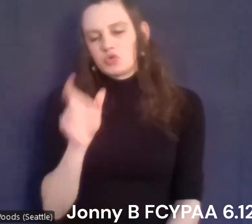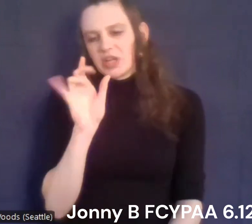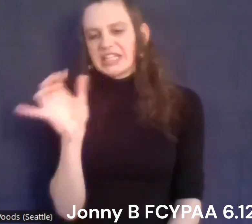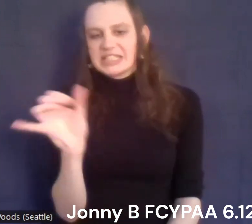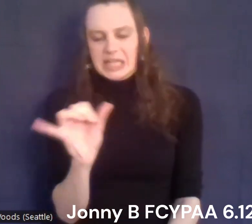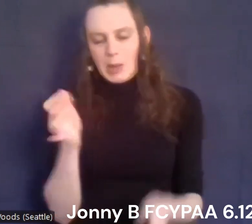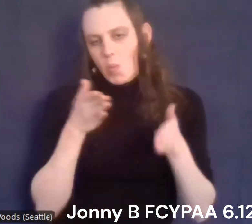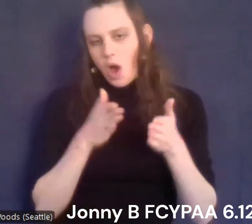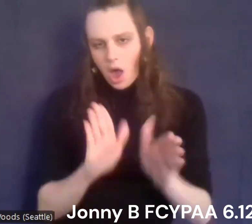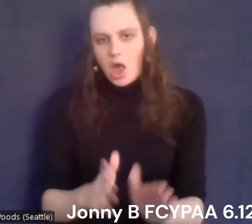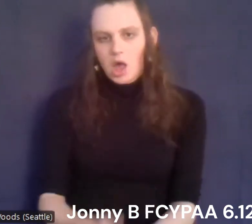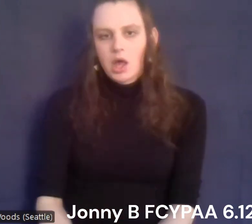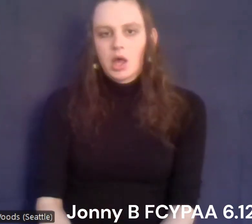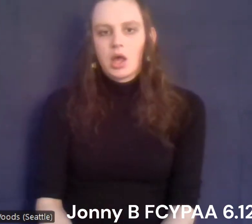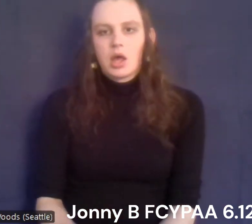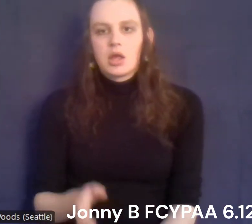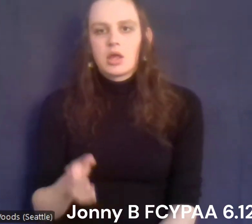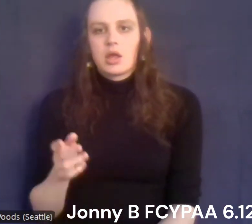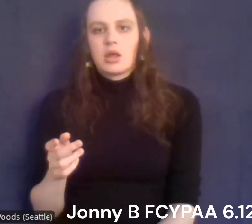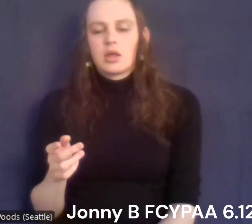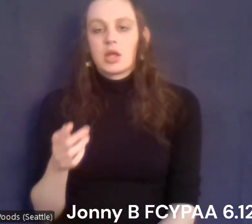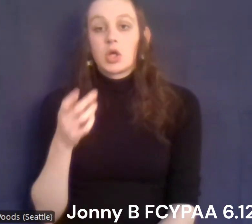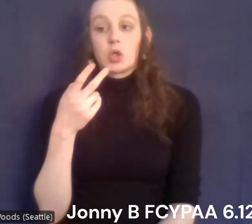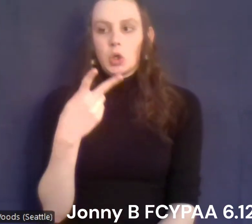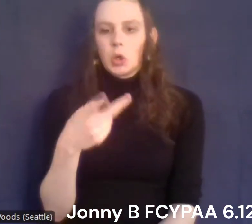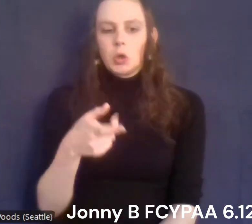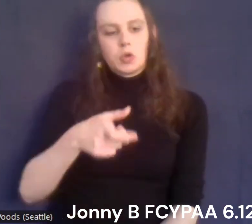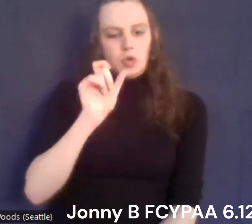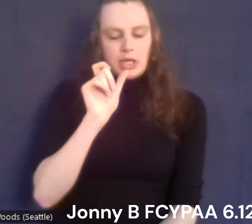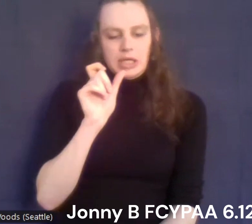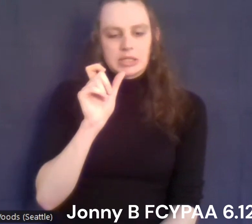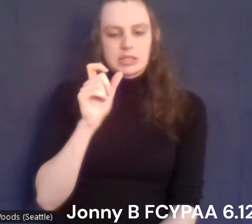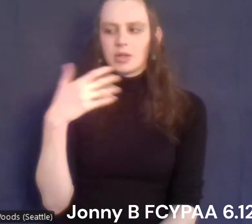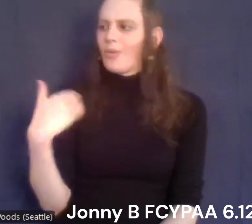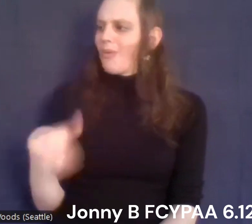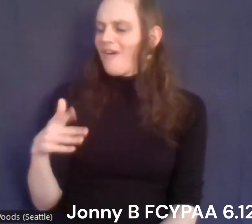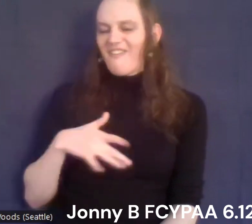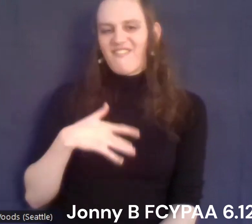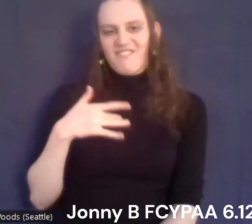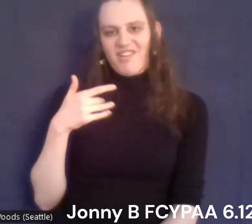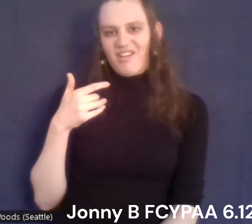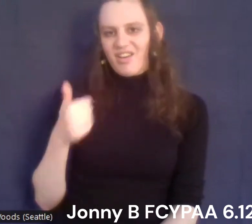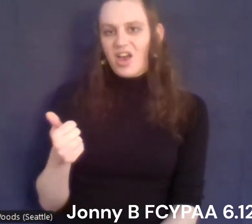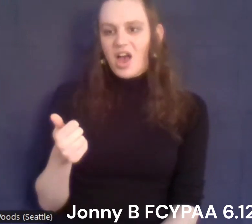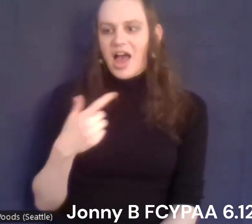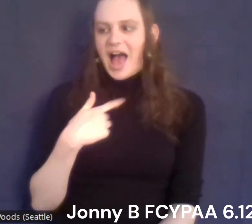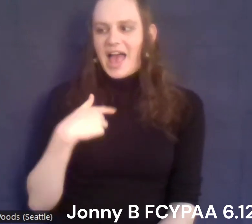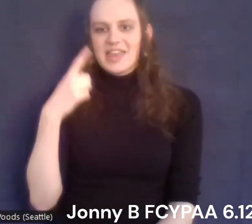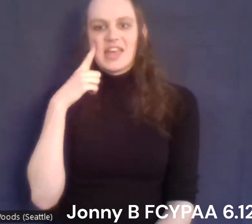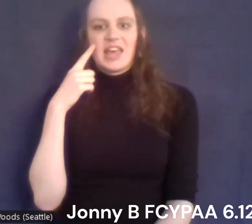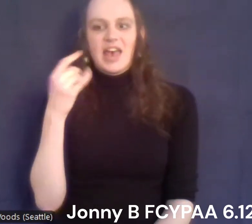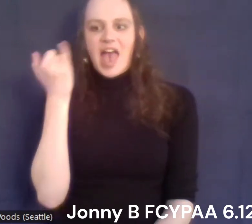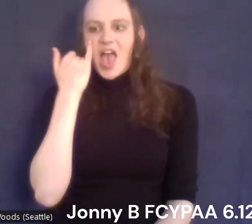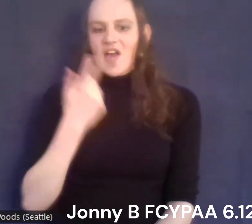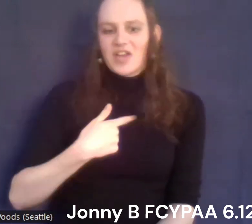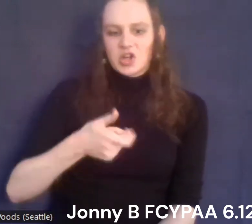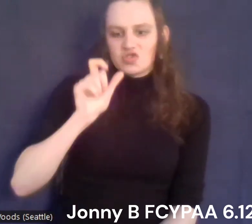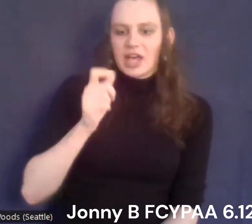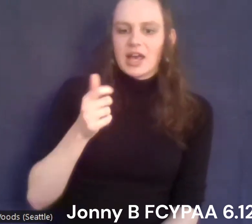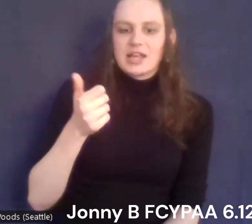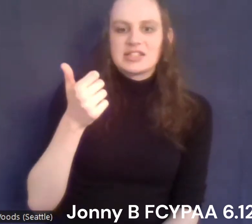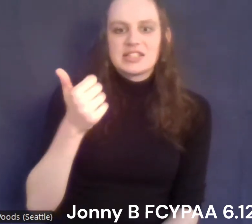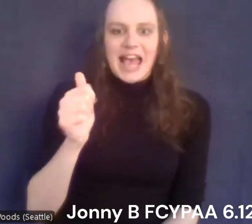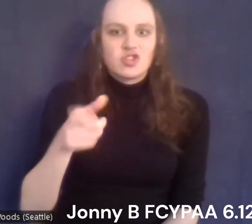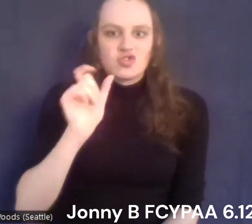was, wow, these two drinks, look how I'm feeling now. I bet you 10's gonna feel even better. And off to the races we